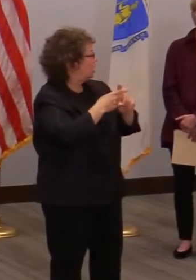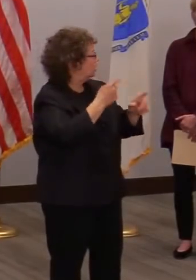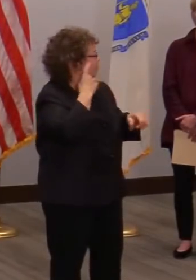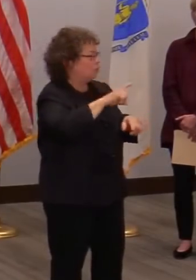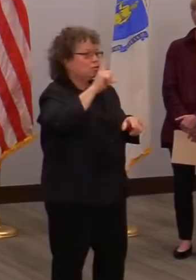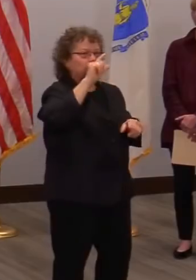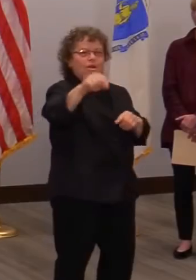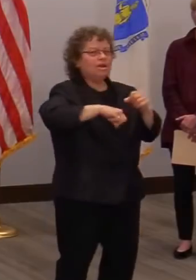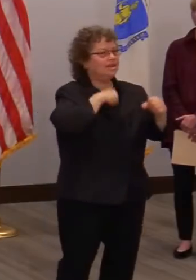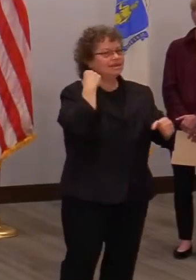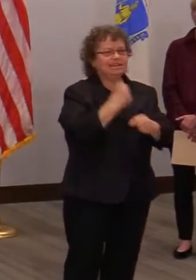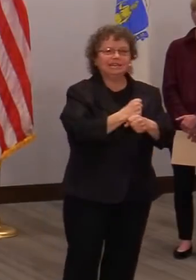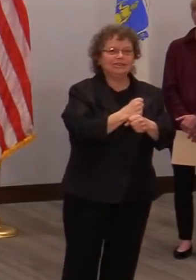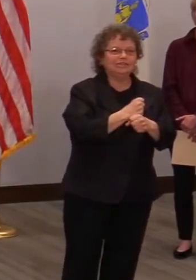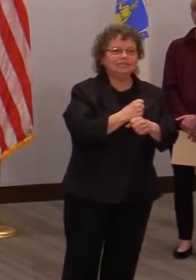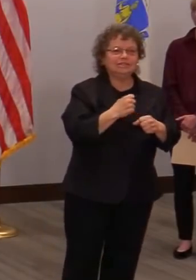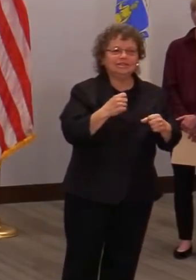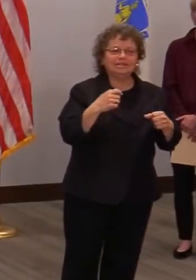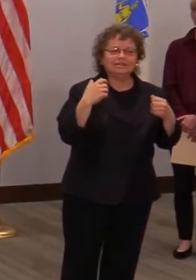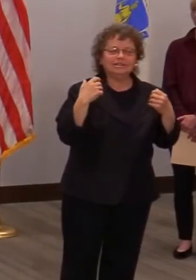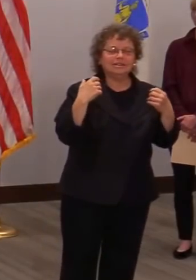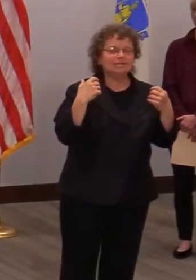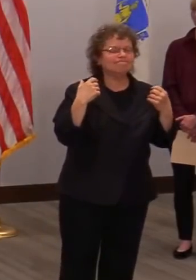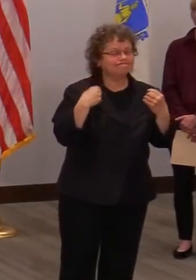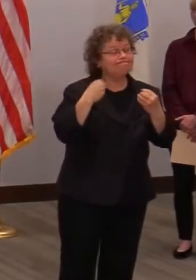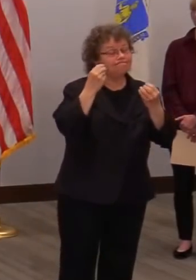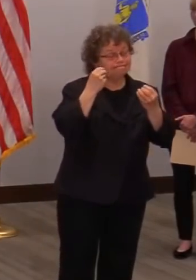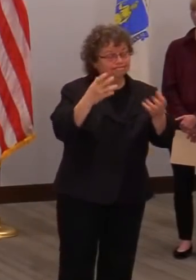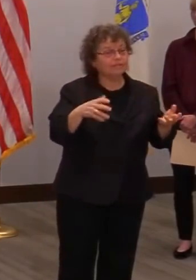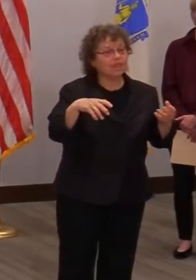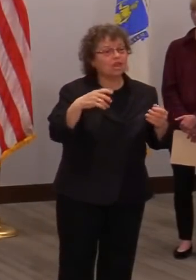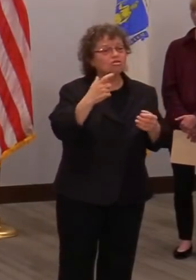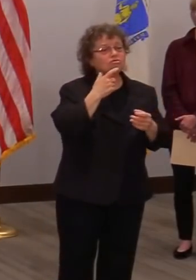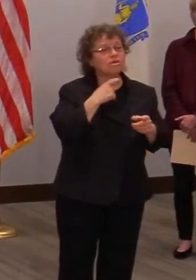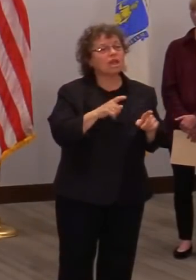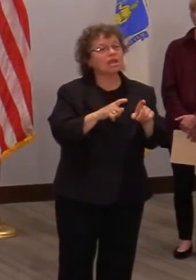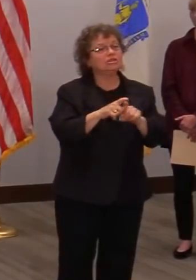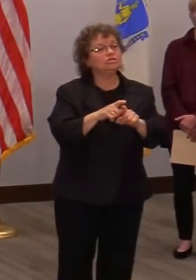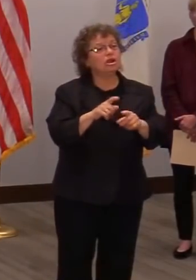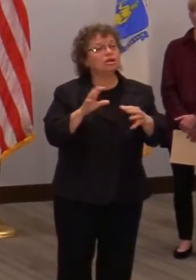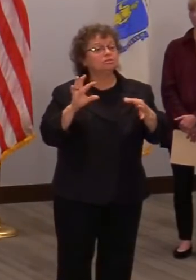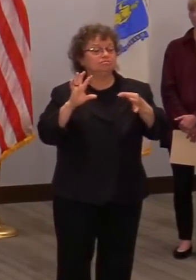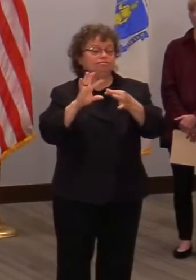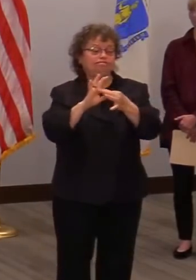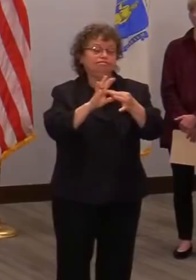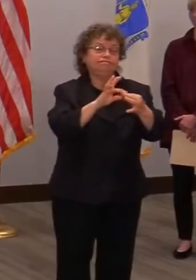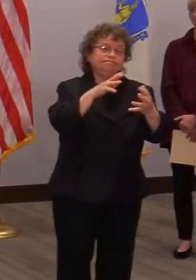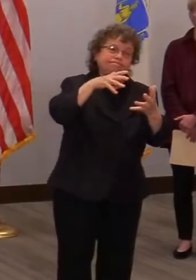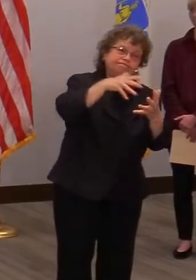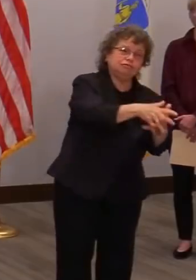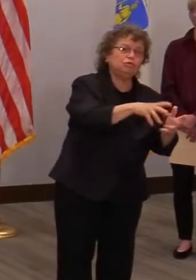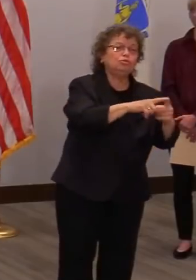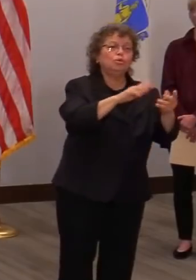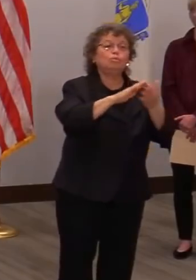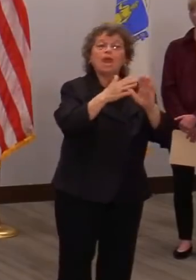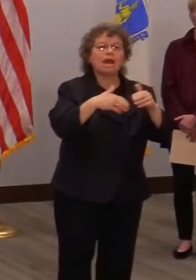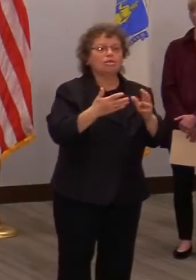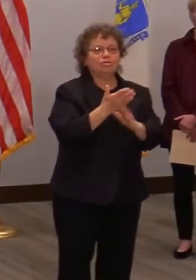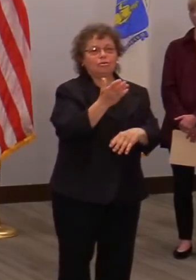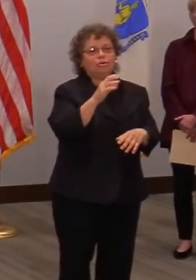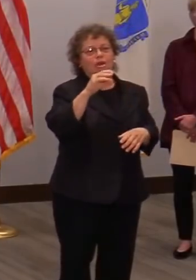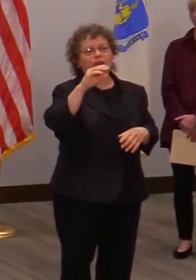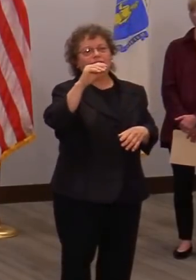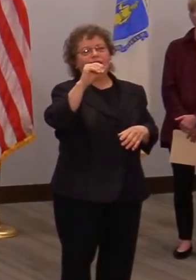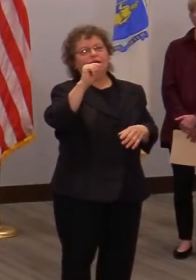it is safe to say that no one has done more to connect the Red Sox to the community than Alberto and El